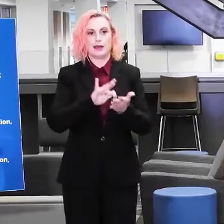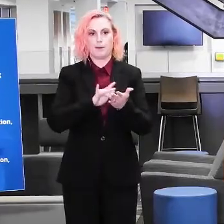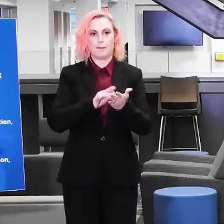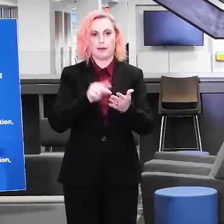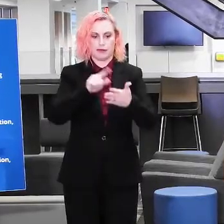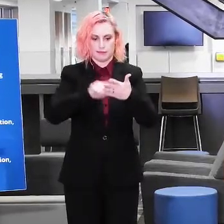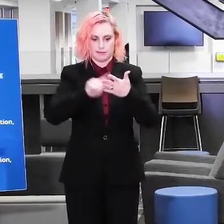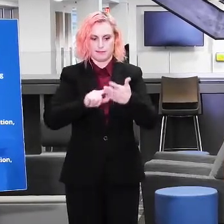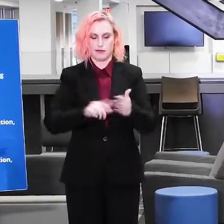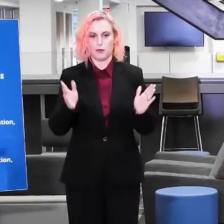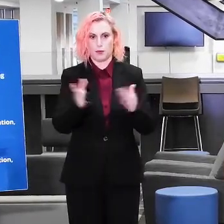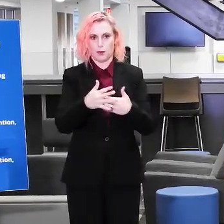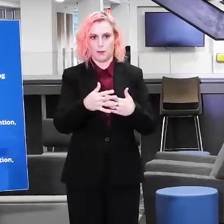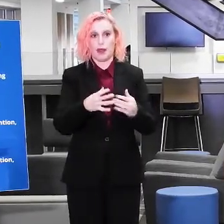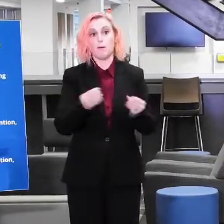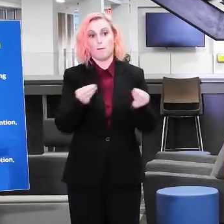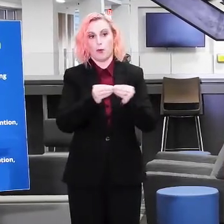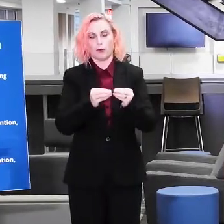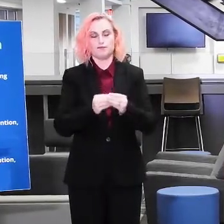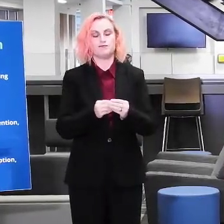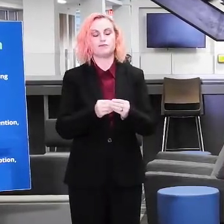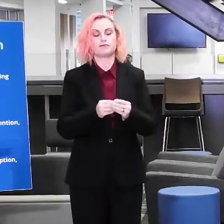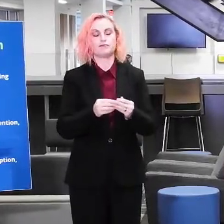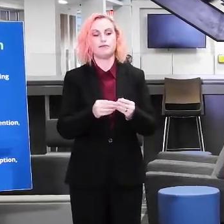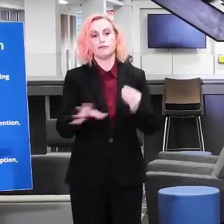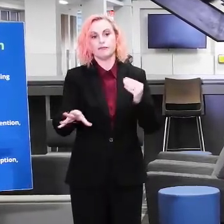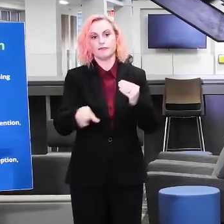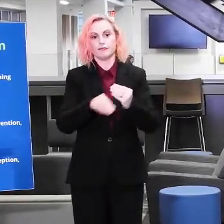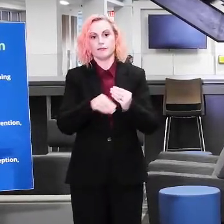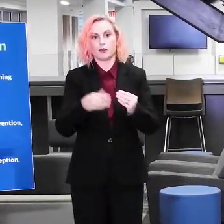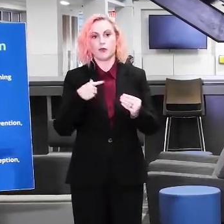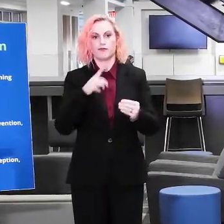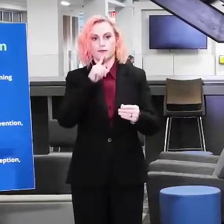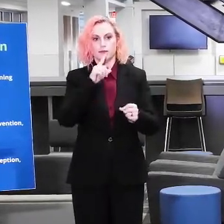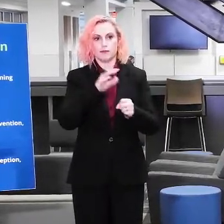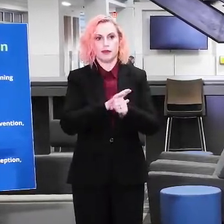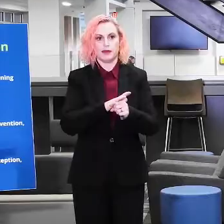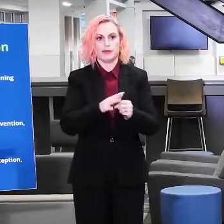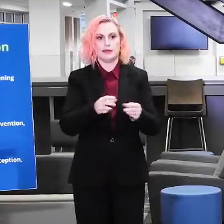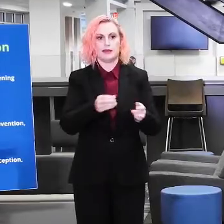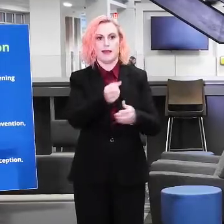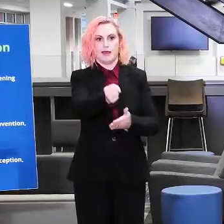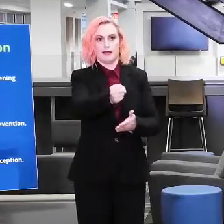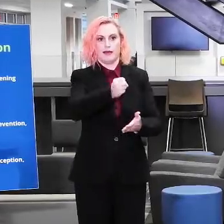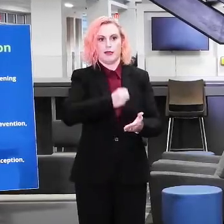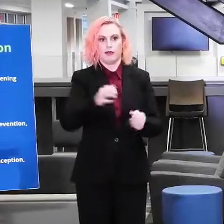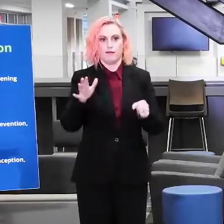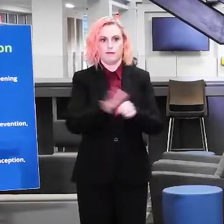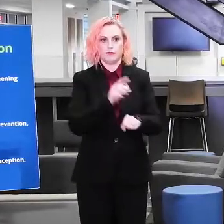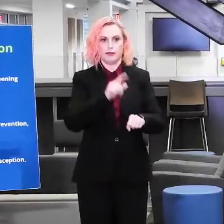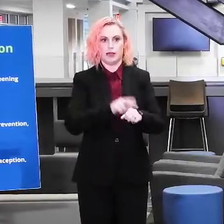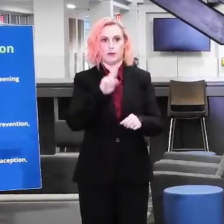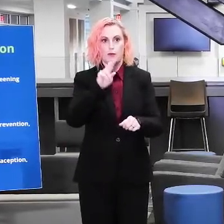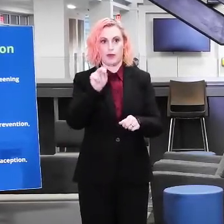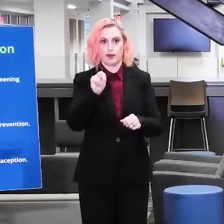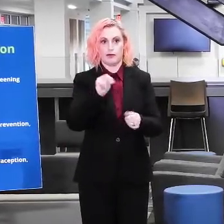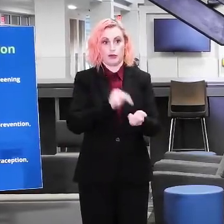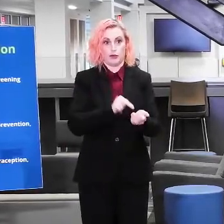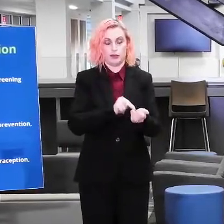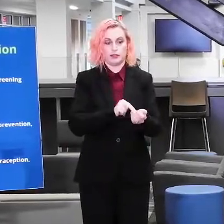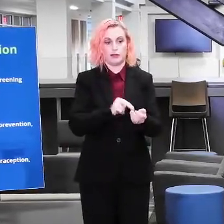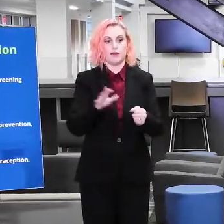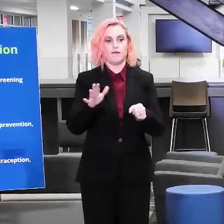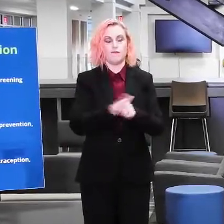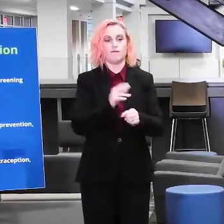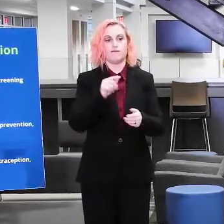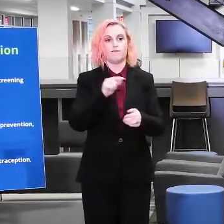more. Additionally, we have committed to hiring a full-time registered nurse, a full-time social worker,